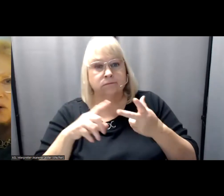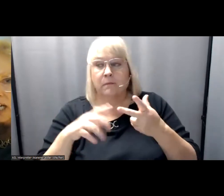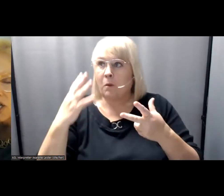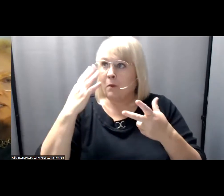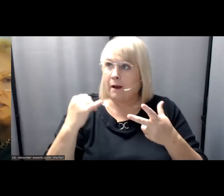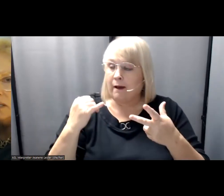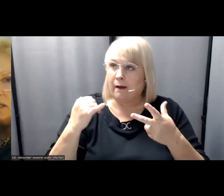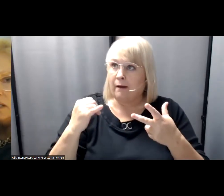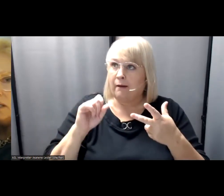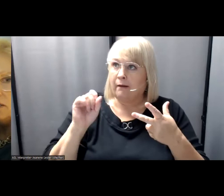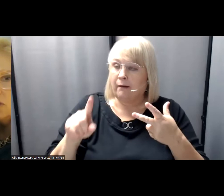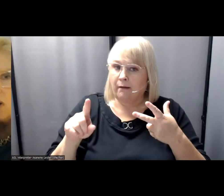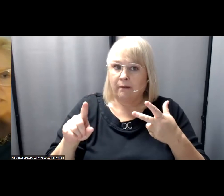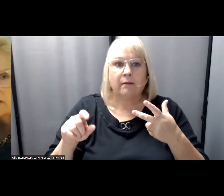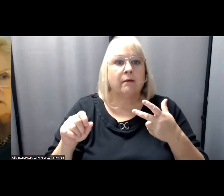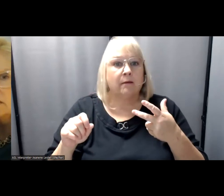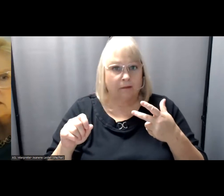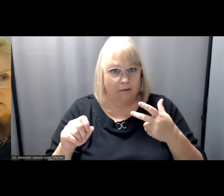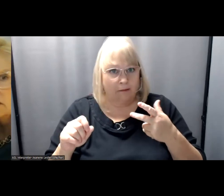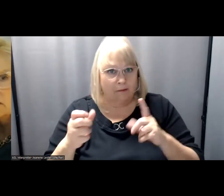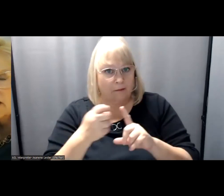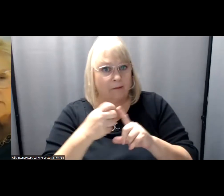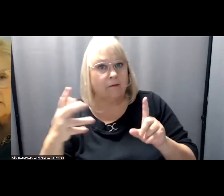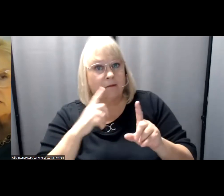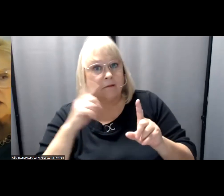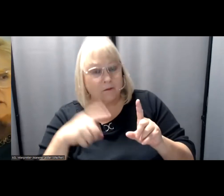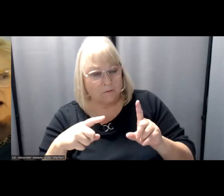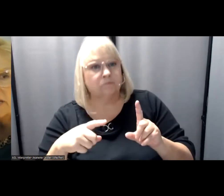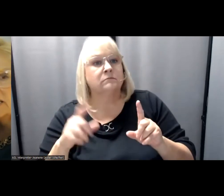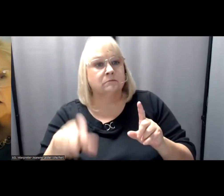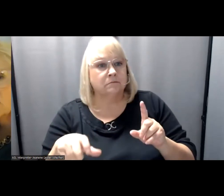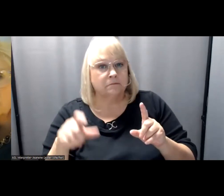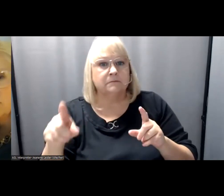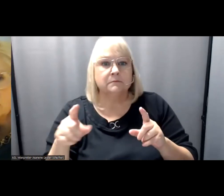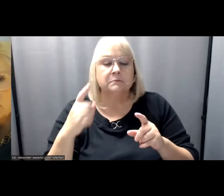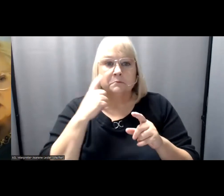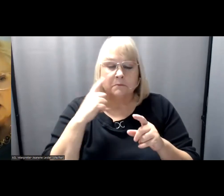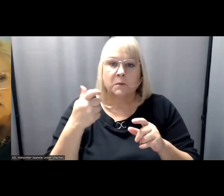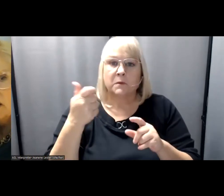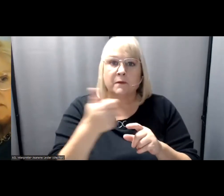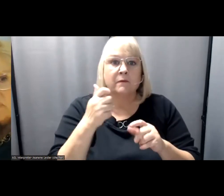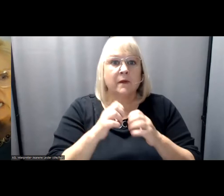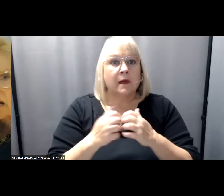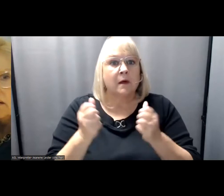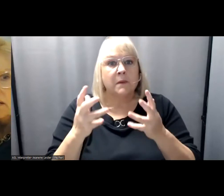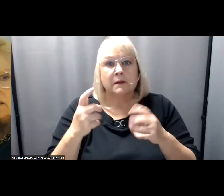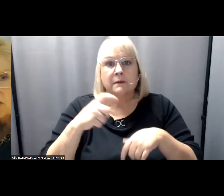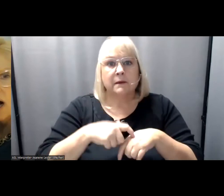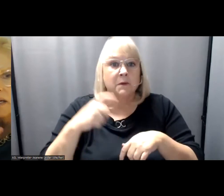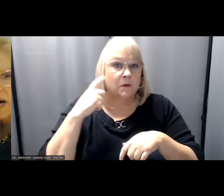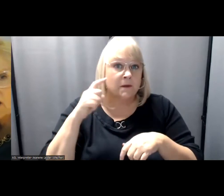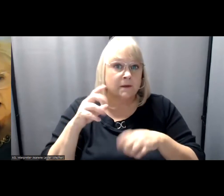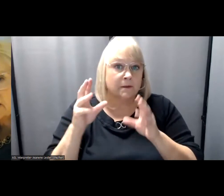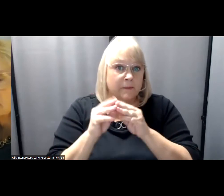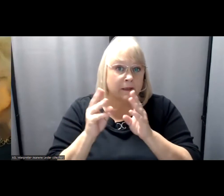close-ended question to open? Think about it yourself. How many times have you heard this in a meeting? You're